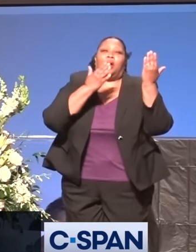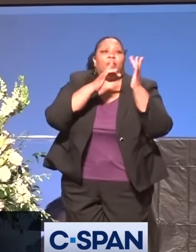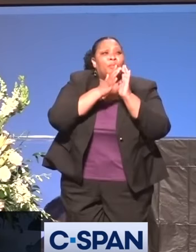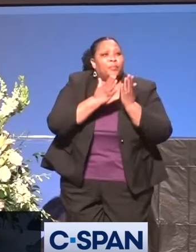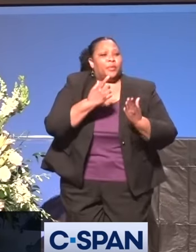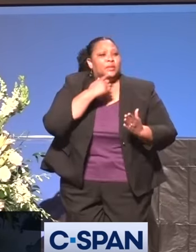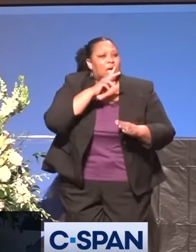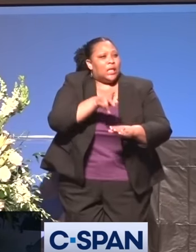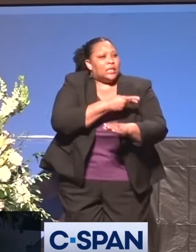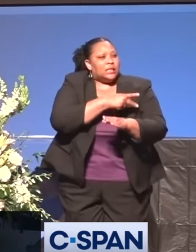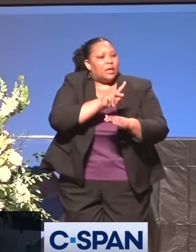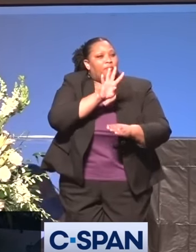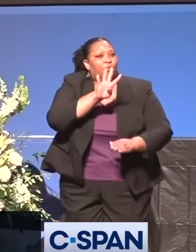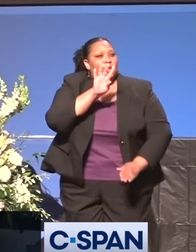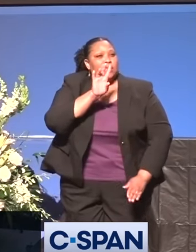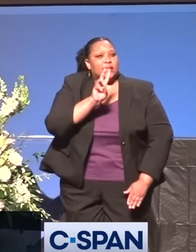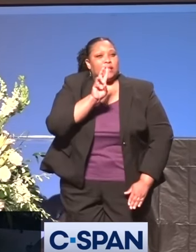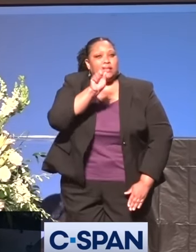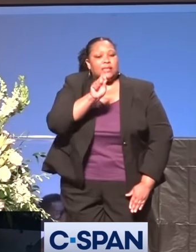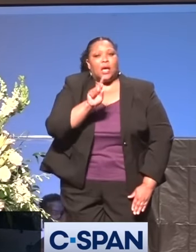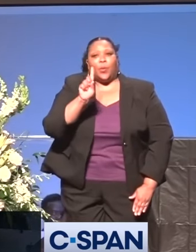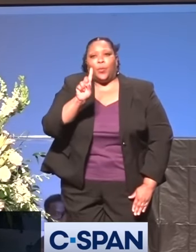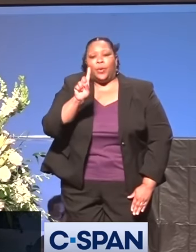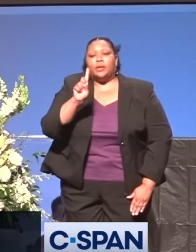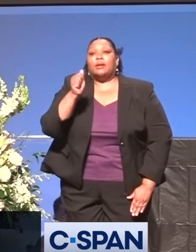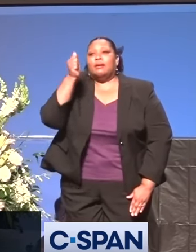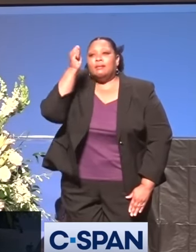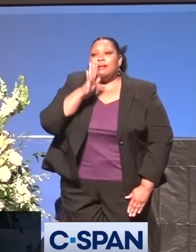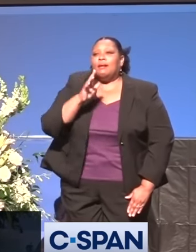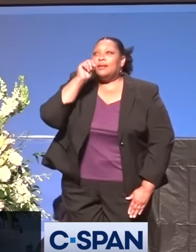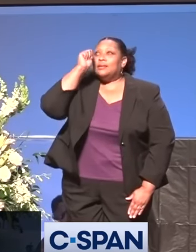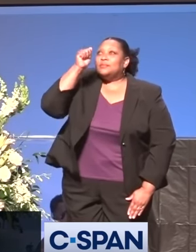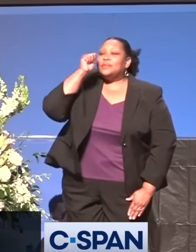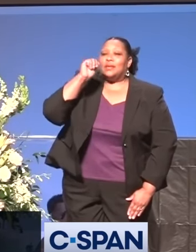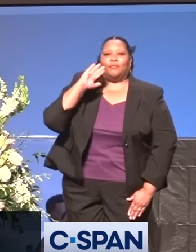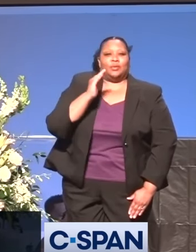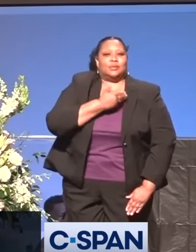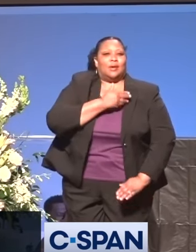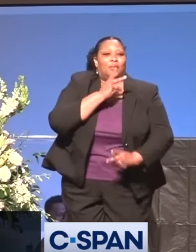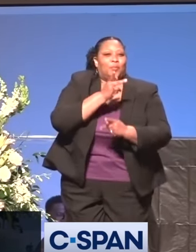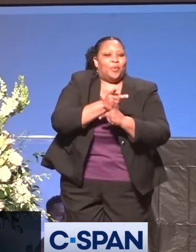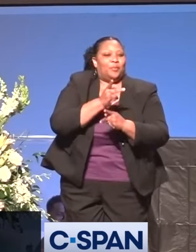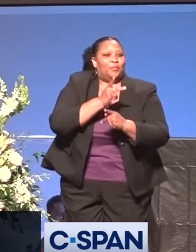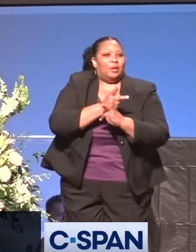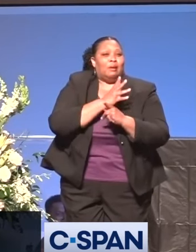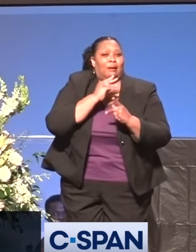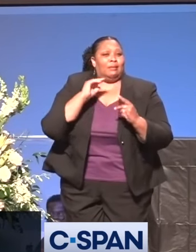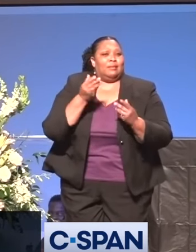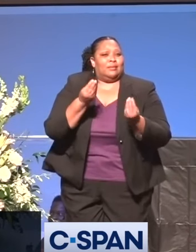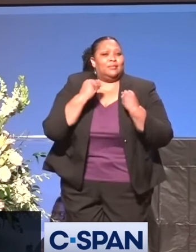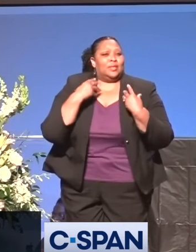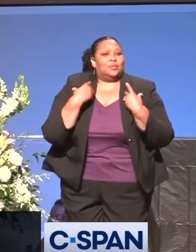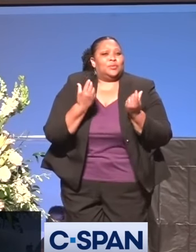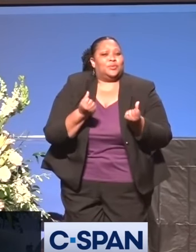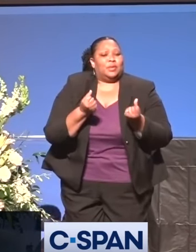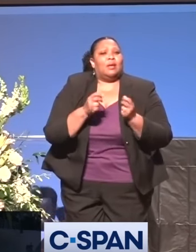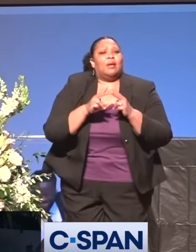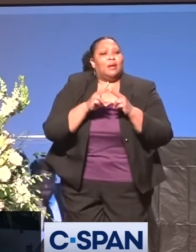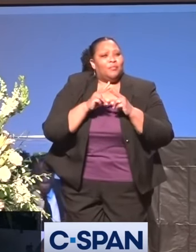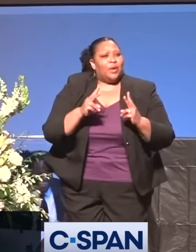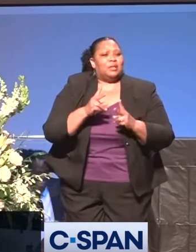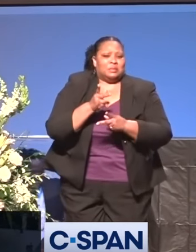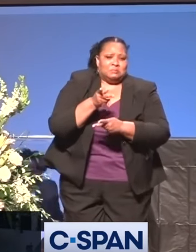says in Psalms 46 and1 God is our refuge and strength a